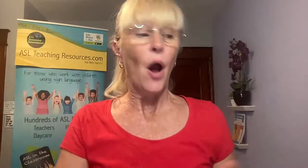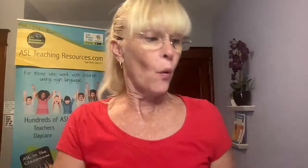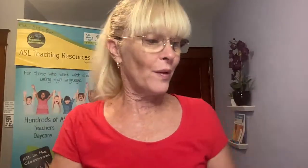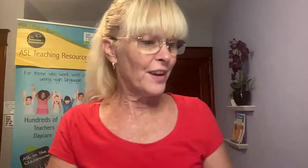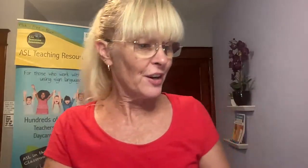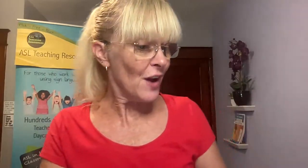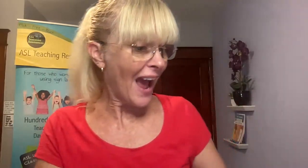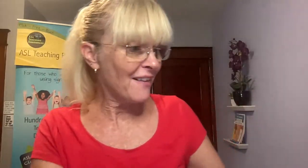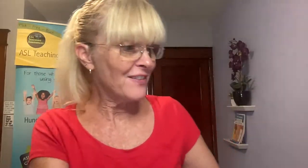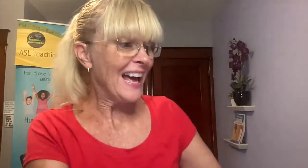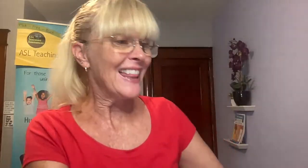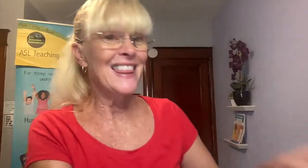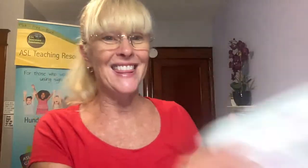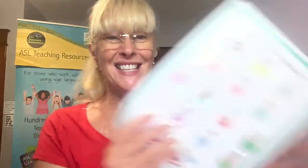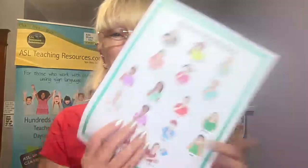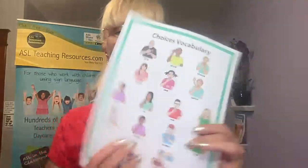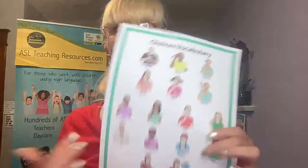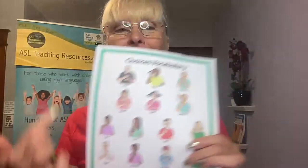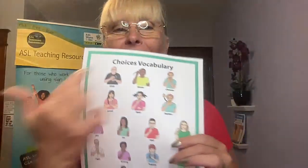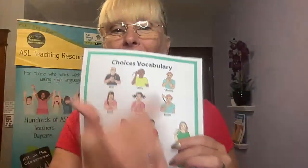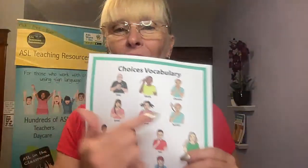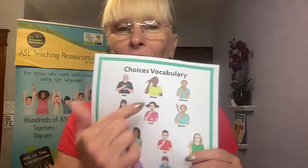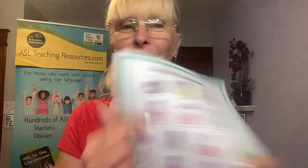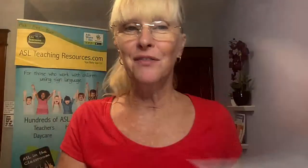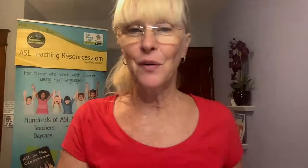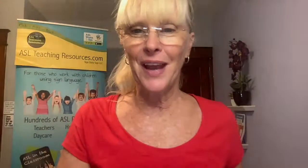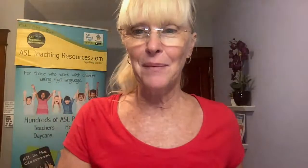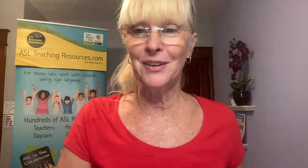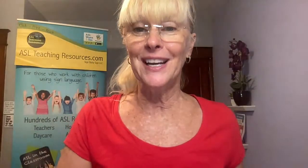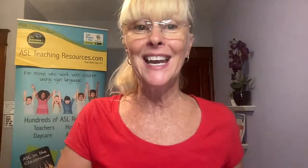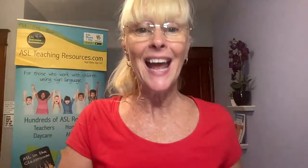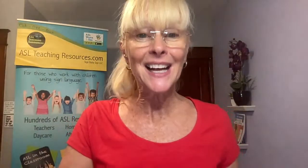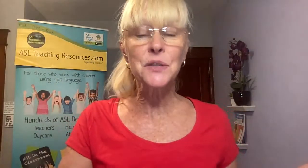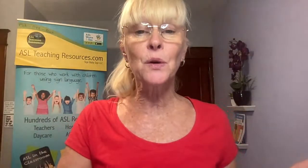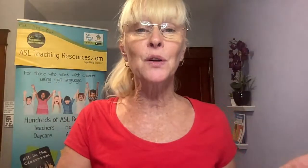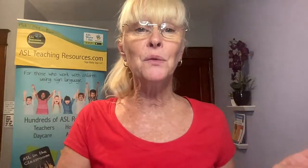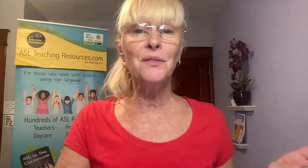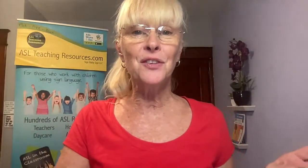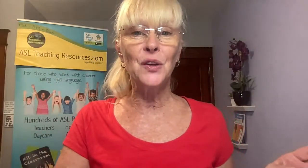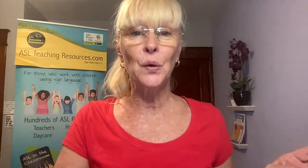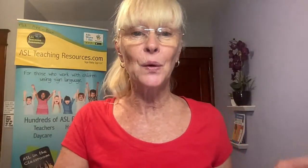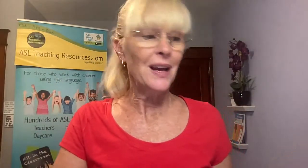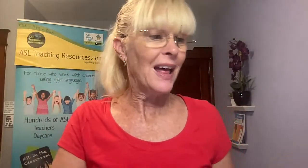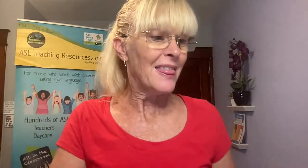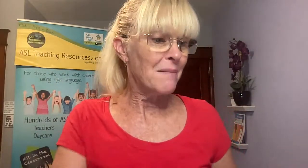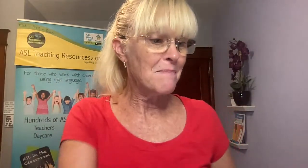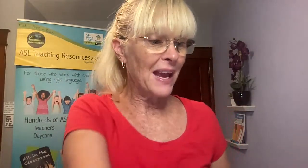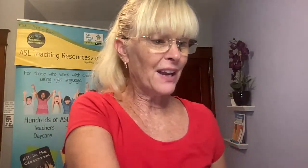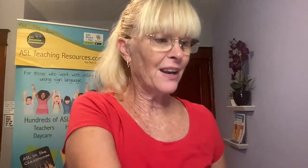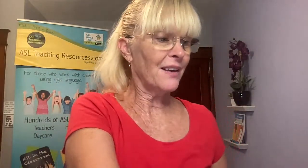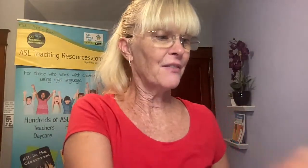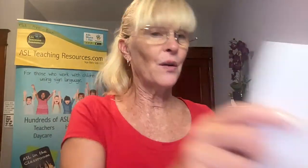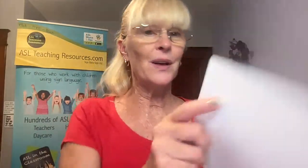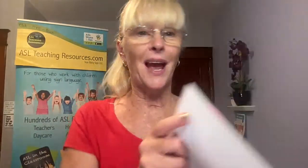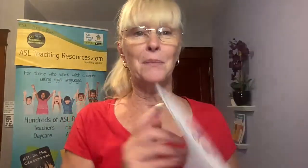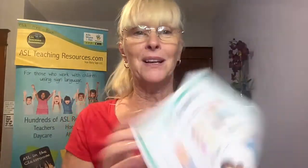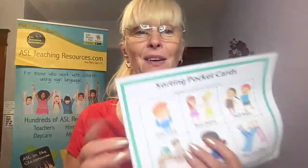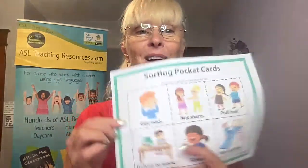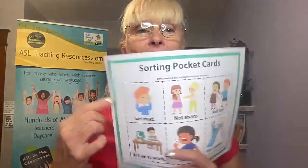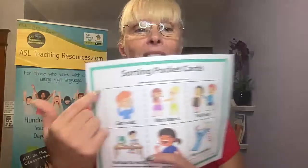Well, there you have this part of the vocabulary. Next, we're going to review the main vocabulary